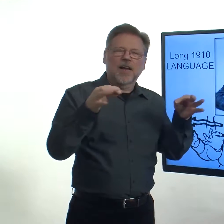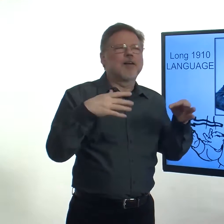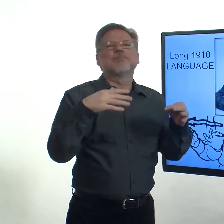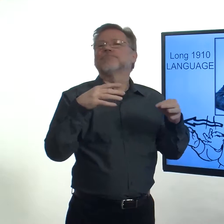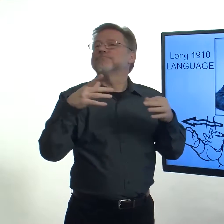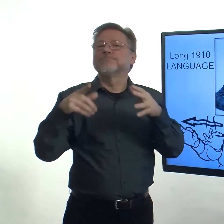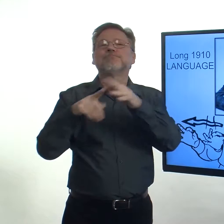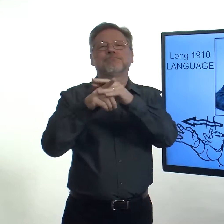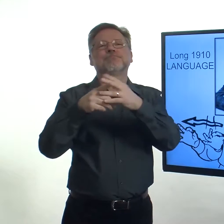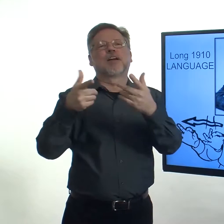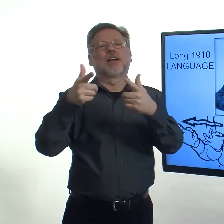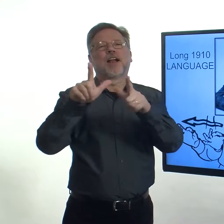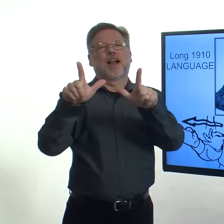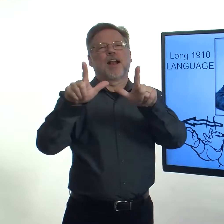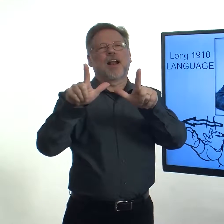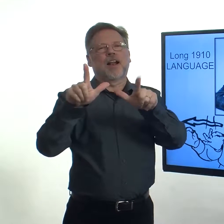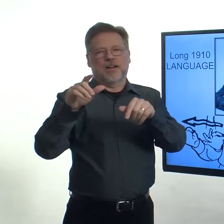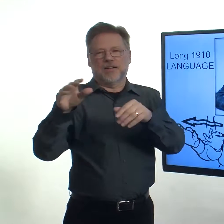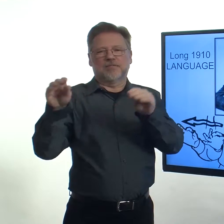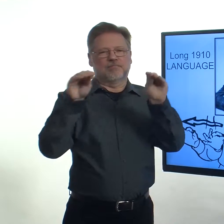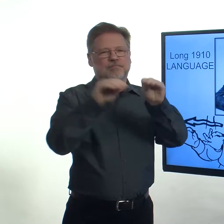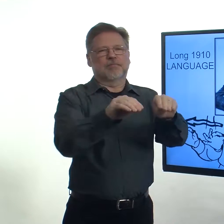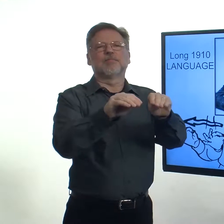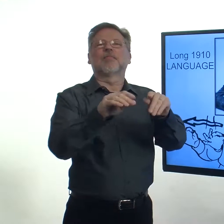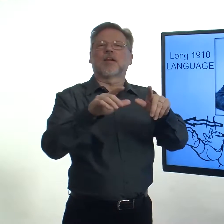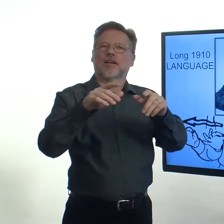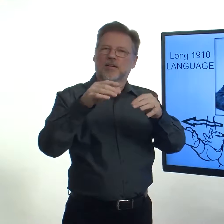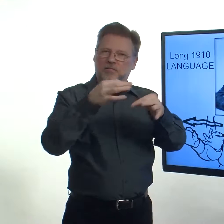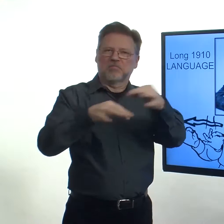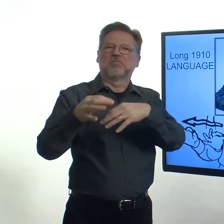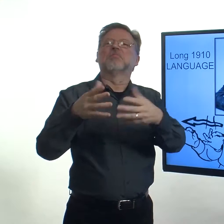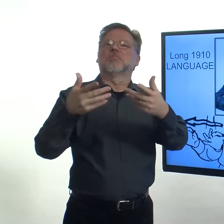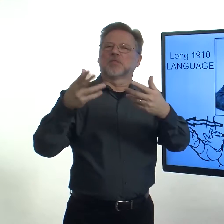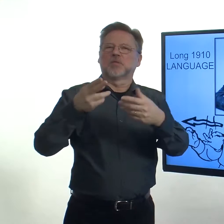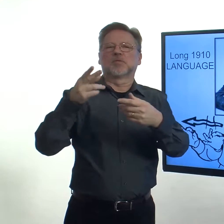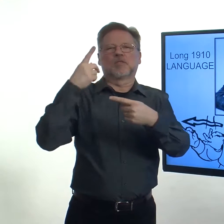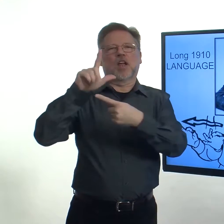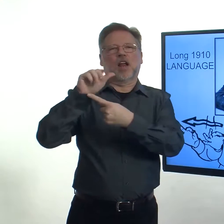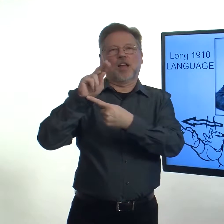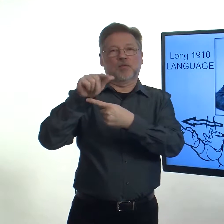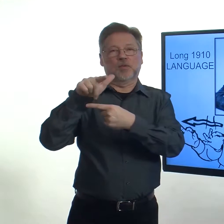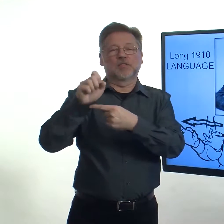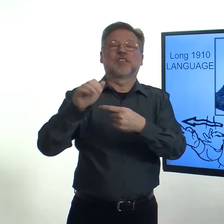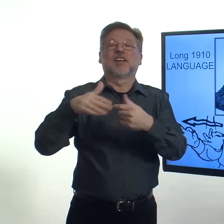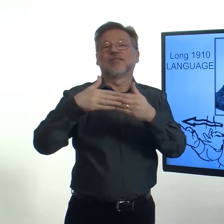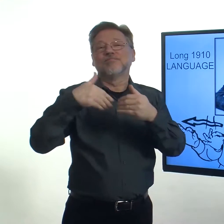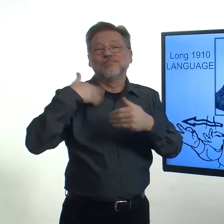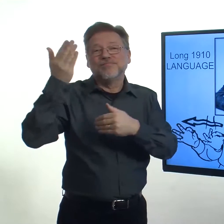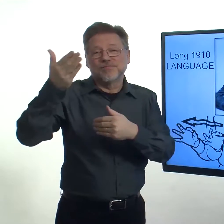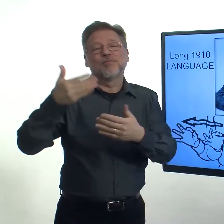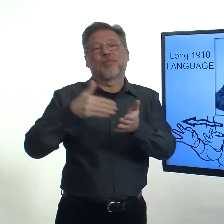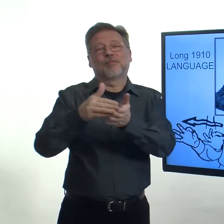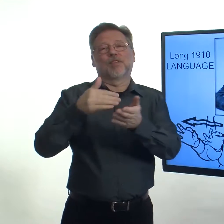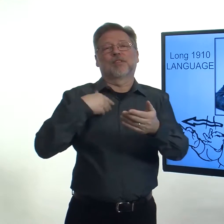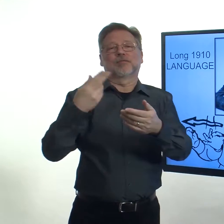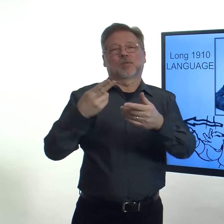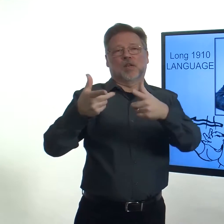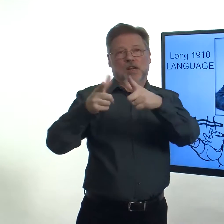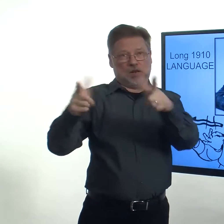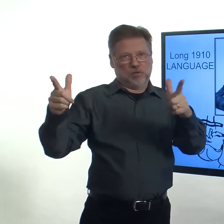also mean sentence. The solution was to use L hand shapes in place of the original hand shapes to mean language. In my lectures, you'll see that I often